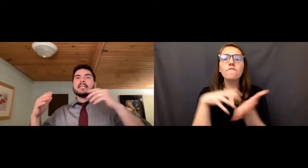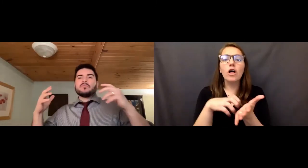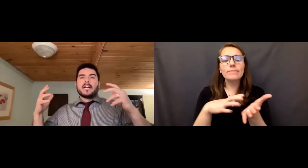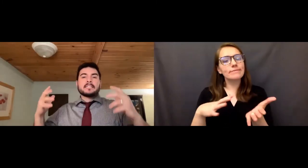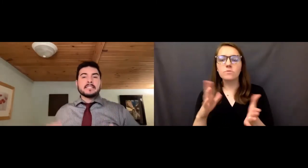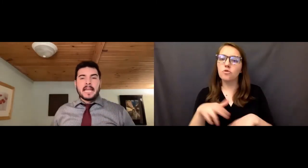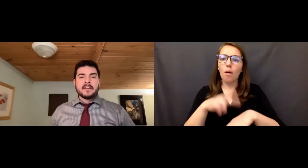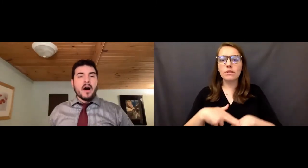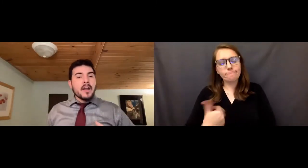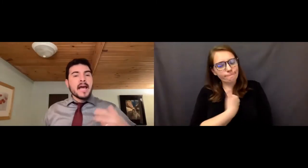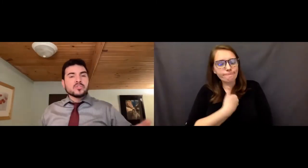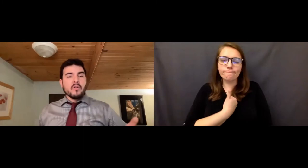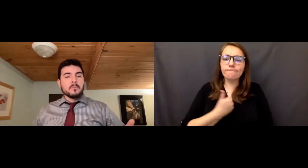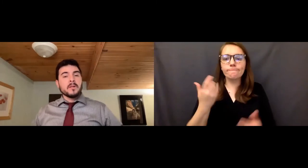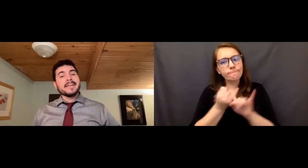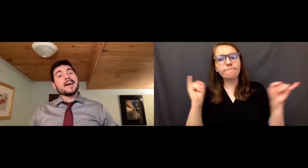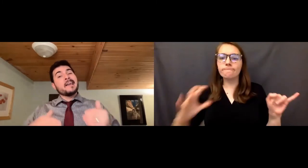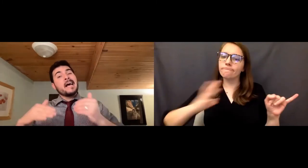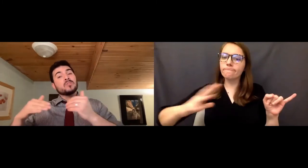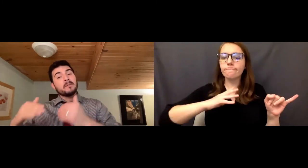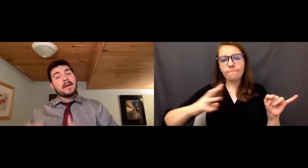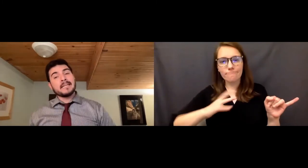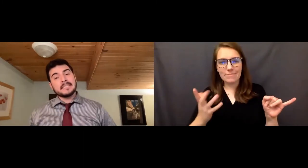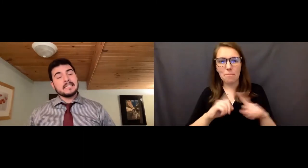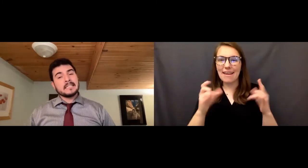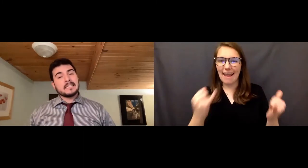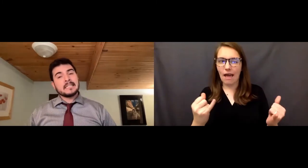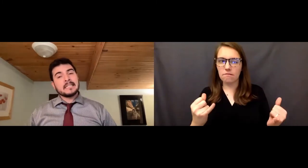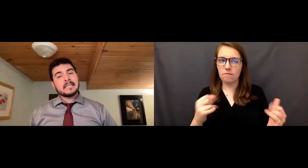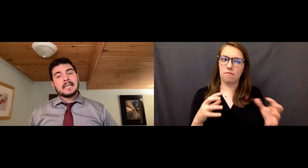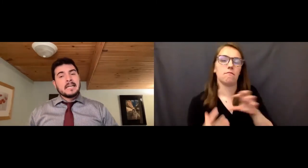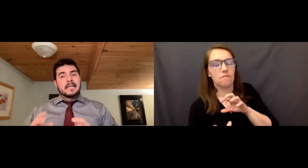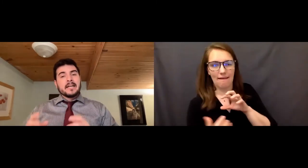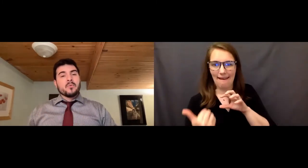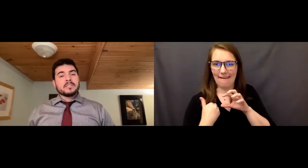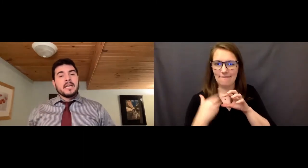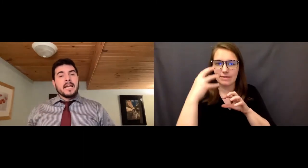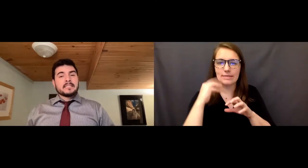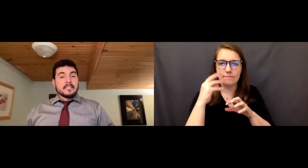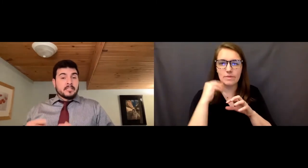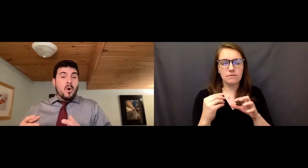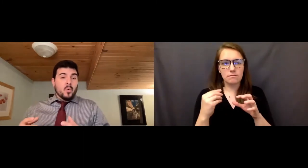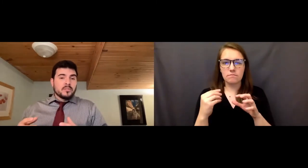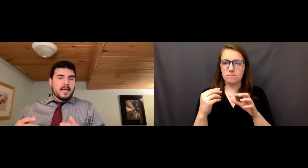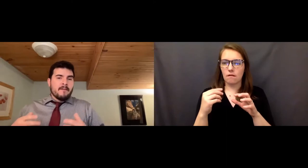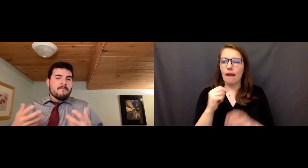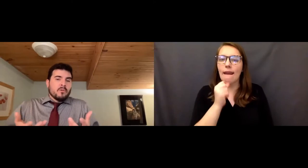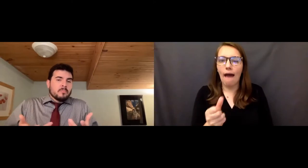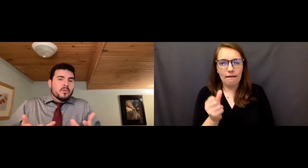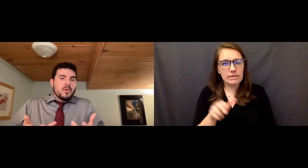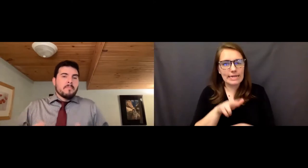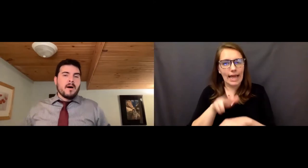in a sin-wrecked state of unnatural vulnerability and unnatural dependency. In other words, it's supposed that